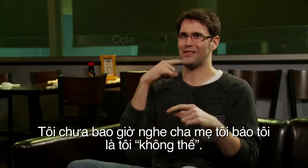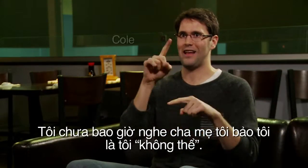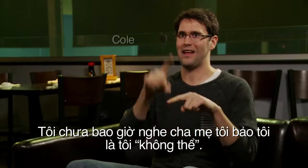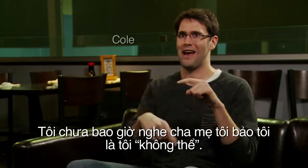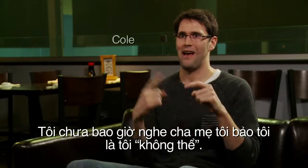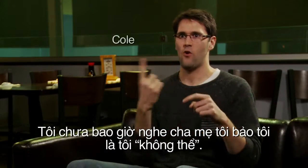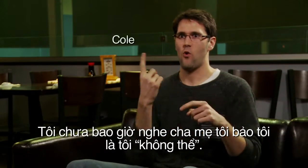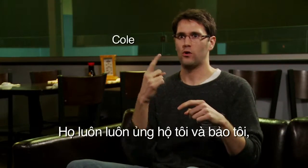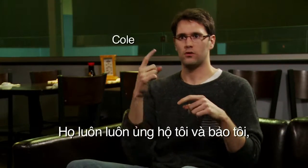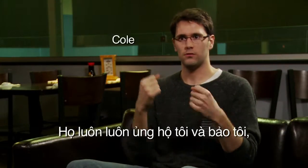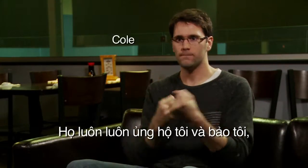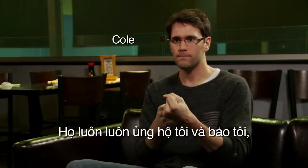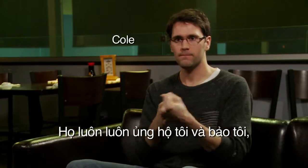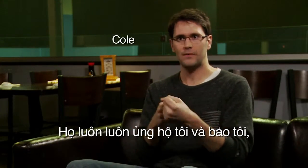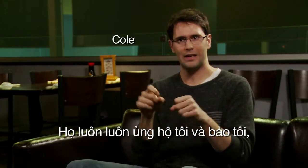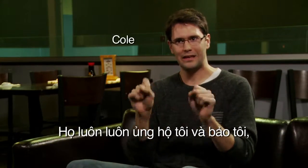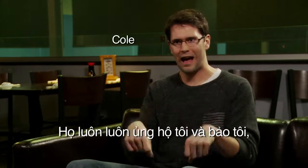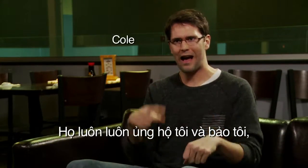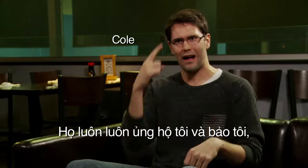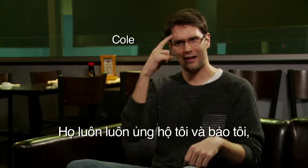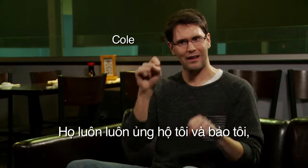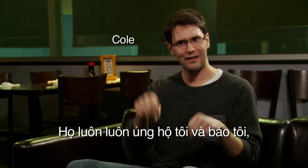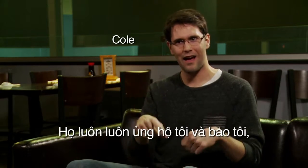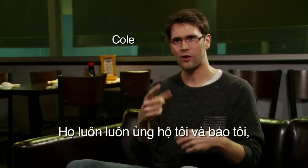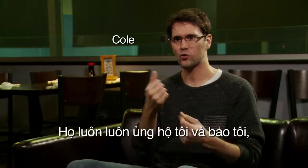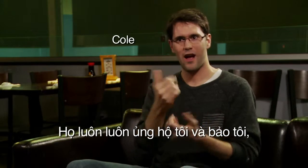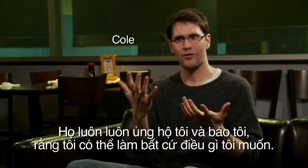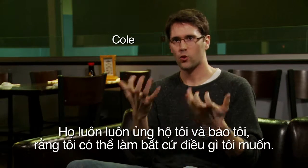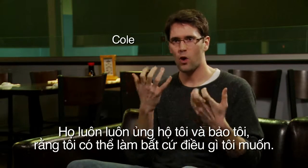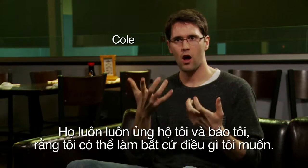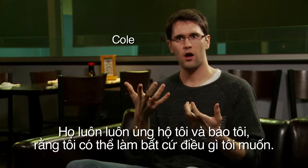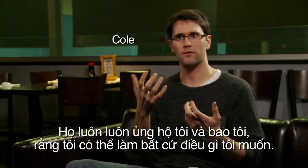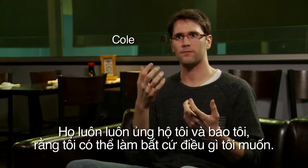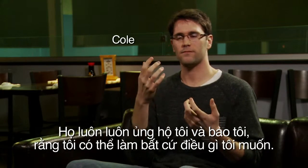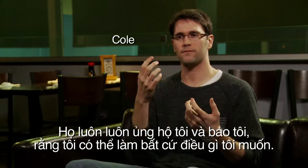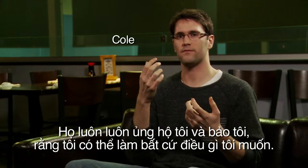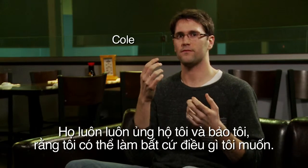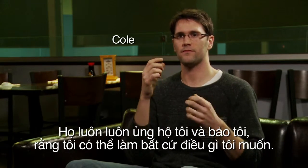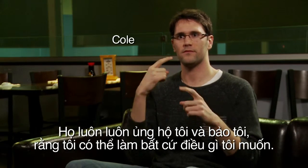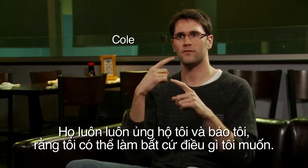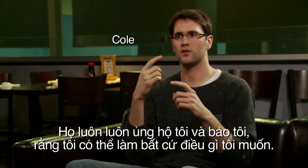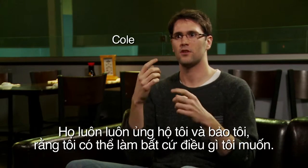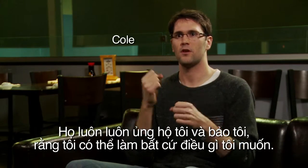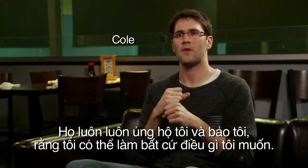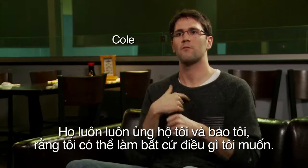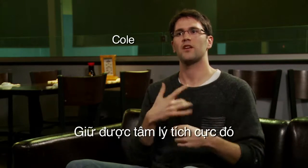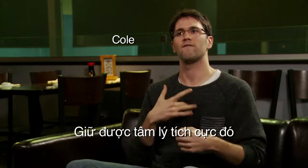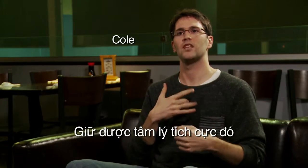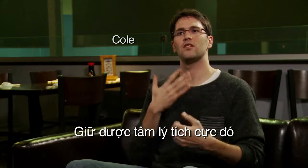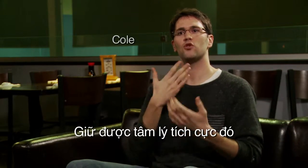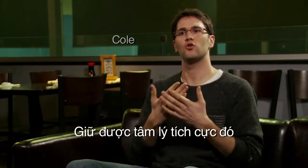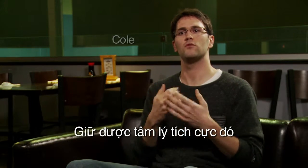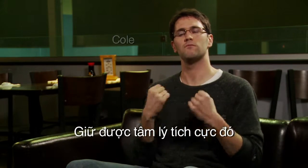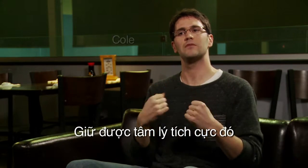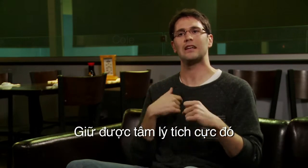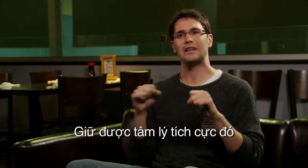parents tell me that I can't. They've always supported me and told me that I could do whatever it is that I wanted to do. It's a great feeling,